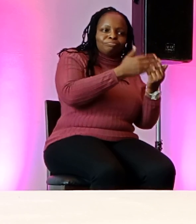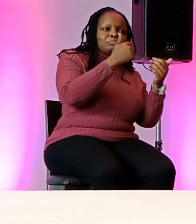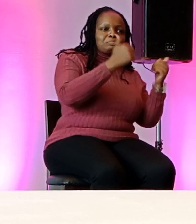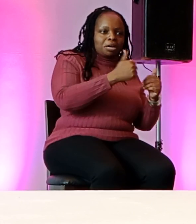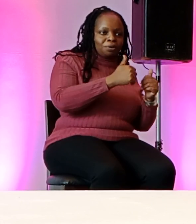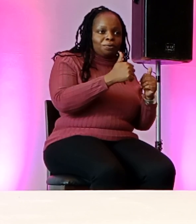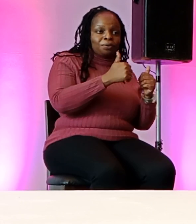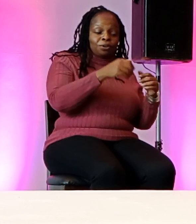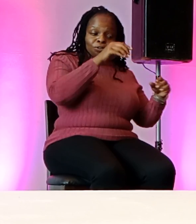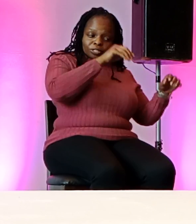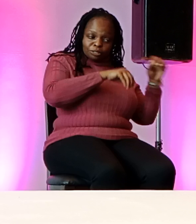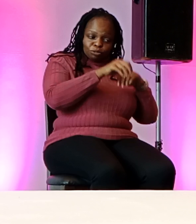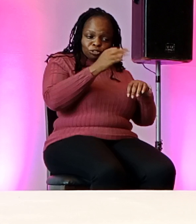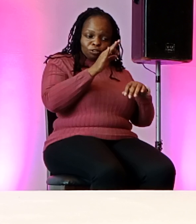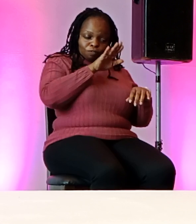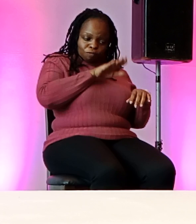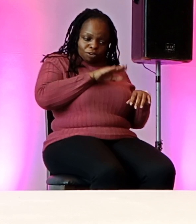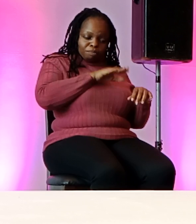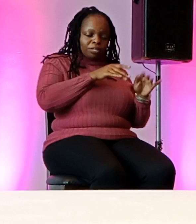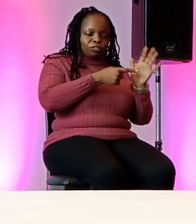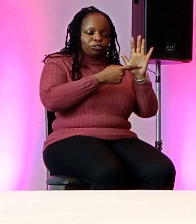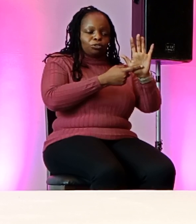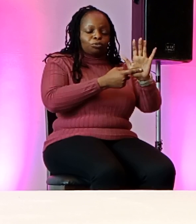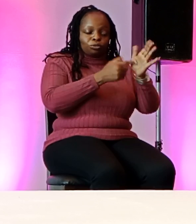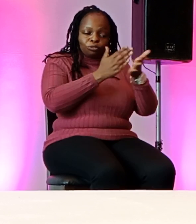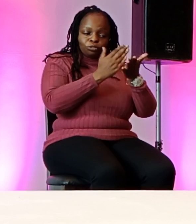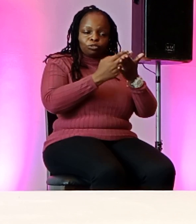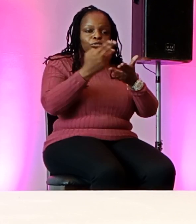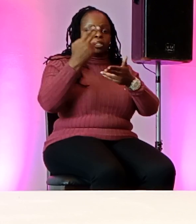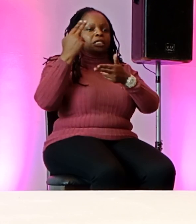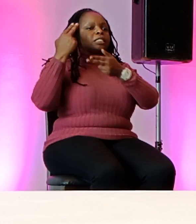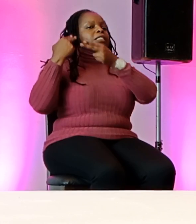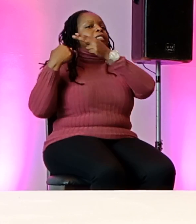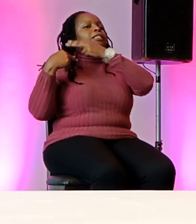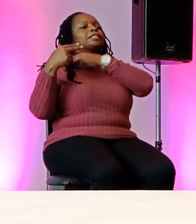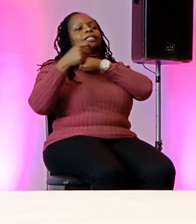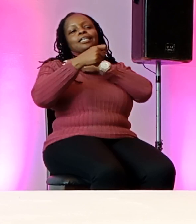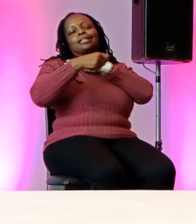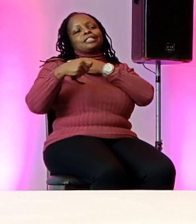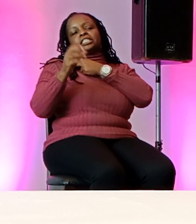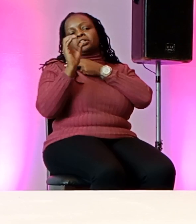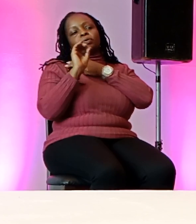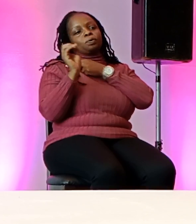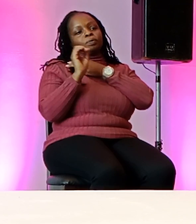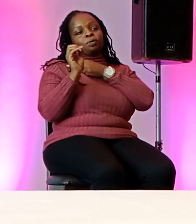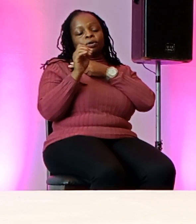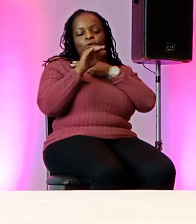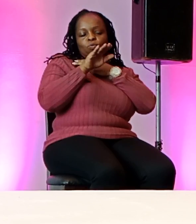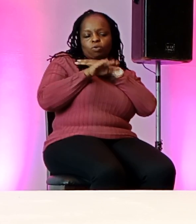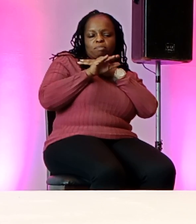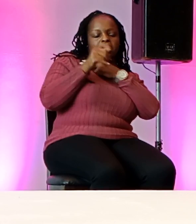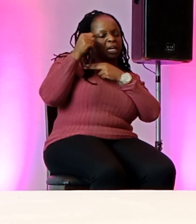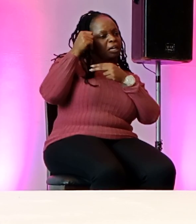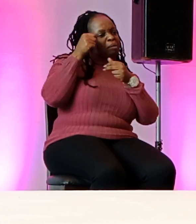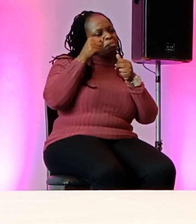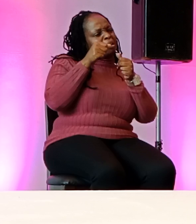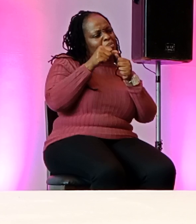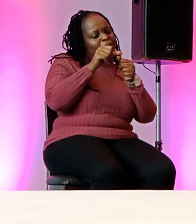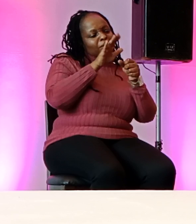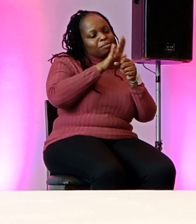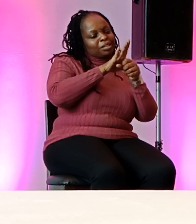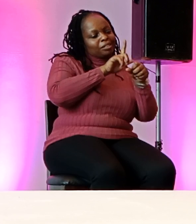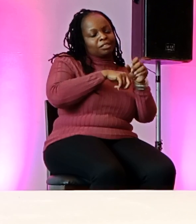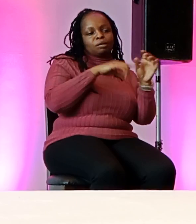women throughout history is largely undocumented. Women are rarely remembered,